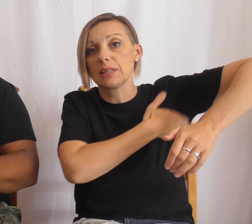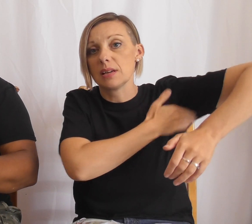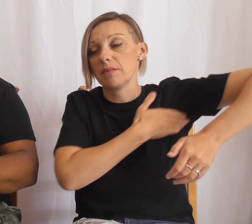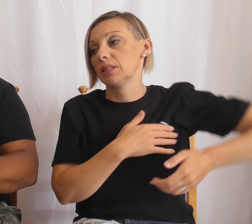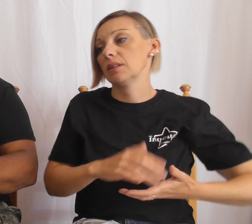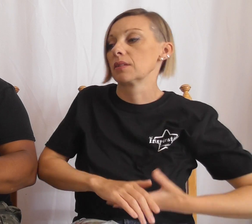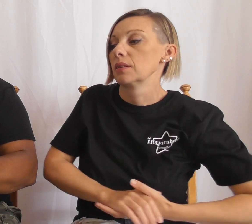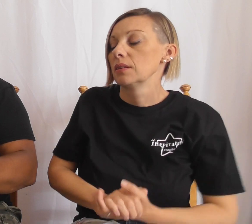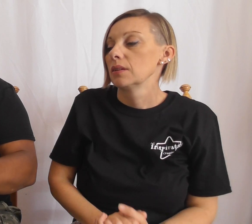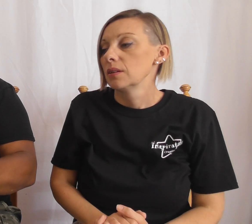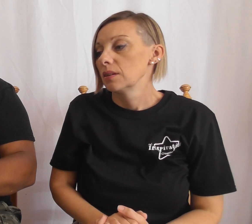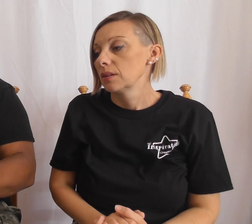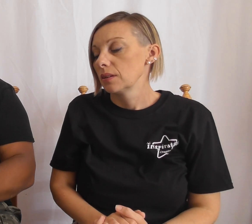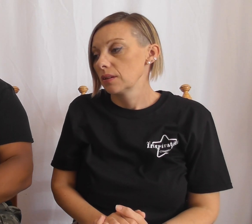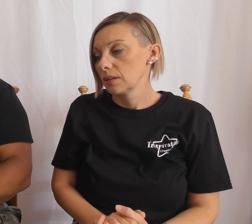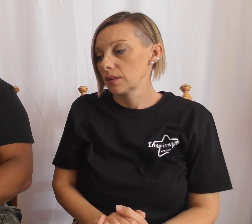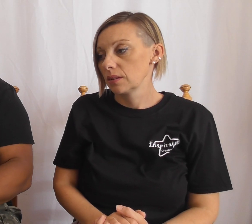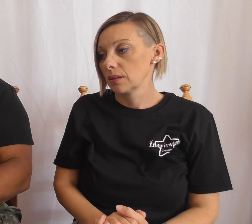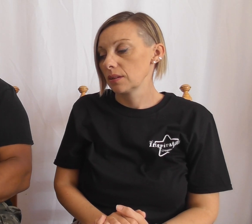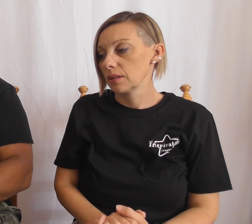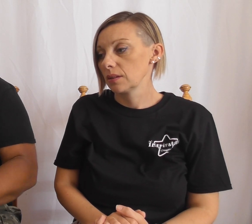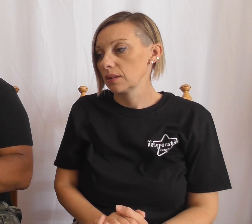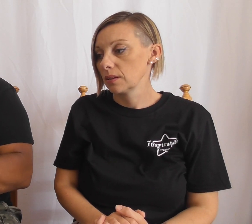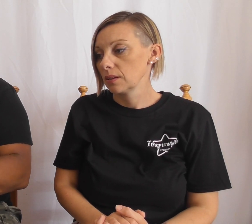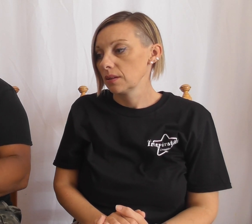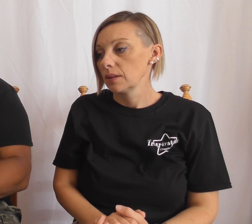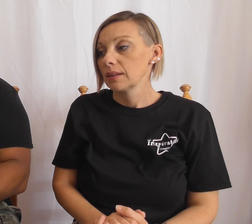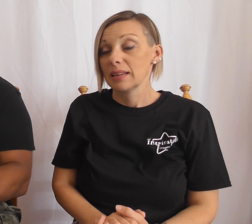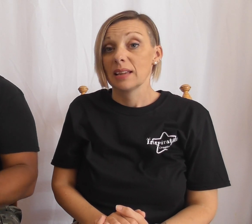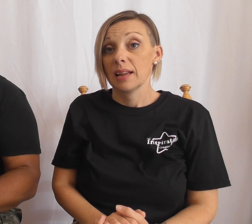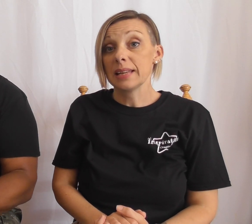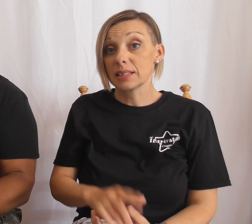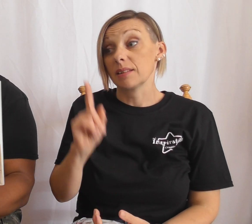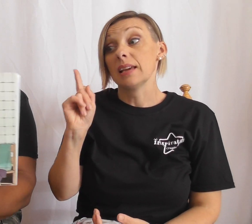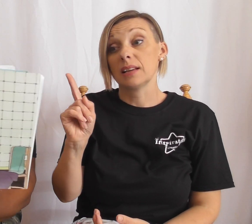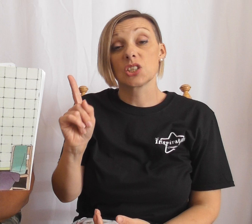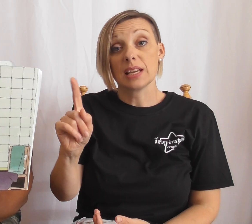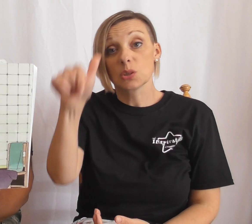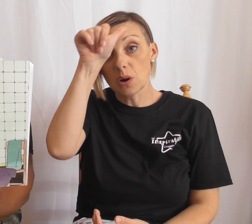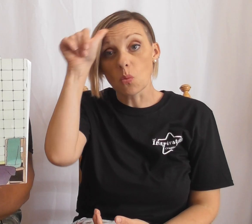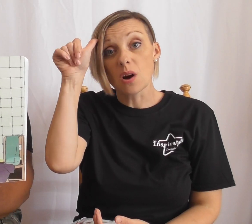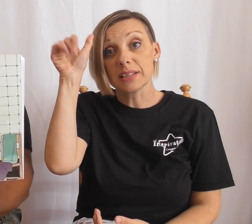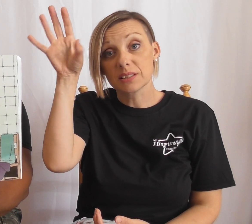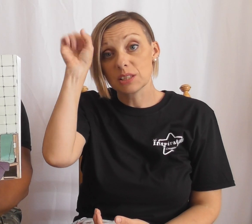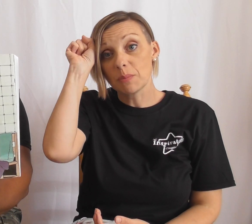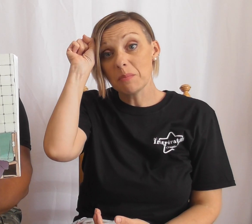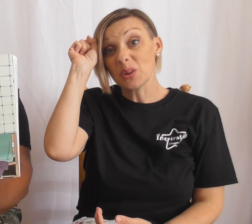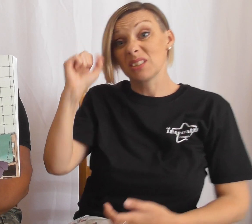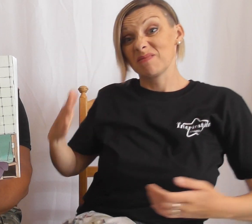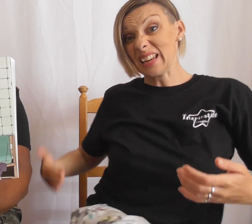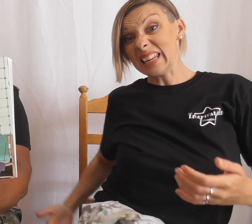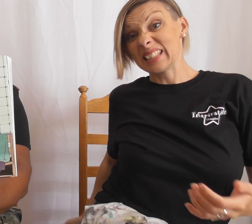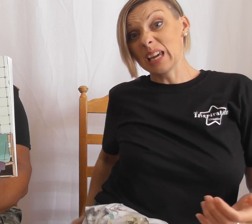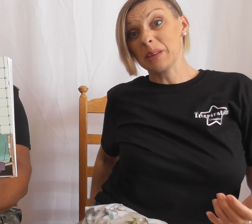remember under there, isn't it? You've got to remember all those bits. Oh. And he's quite wise because he's